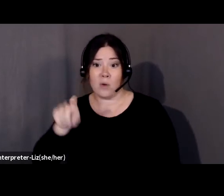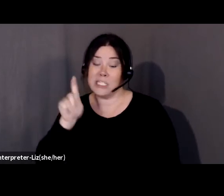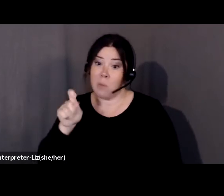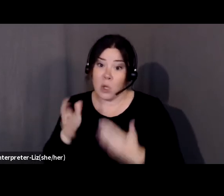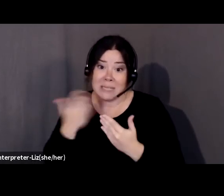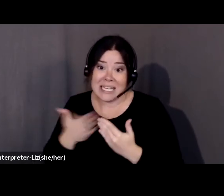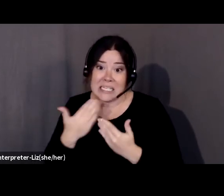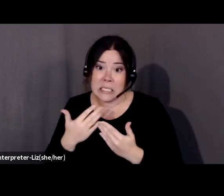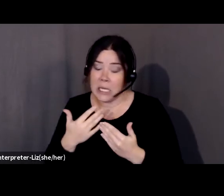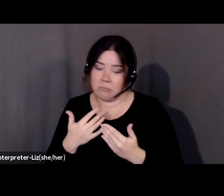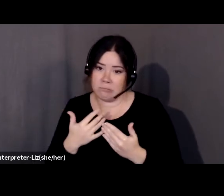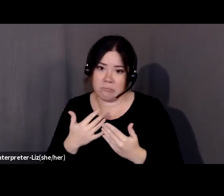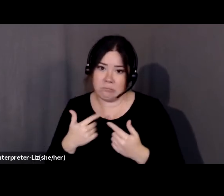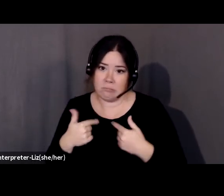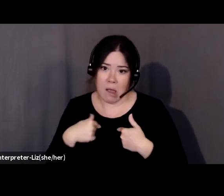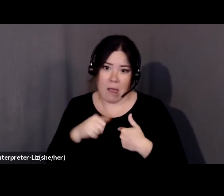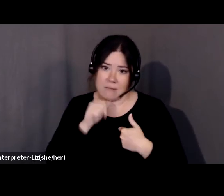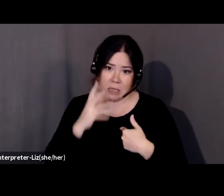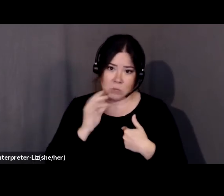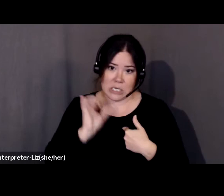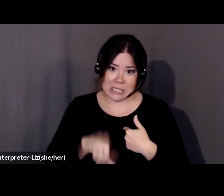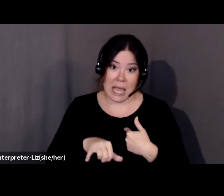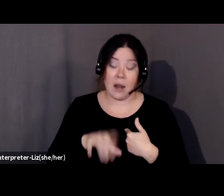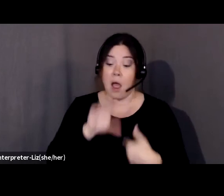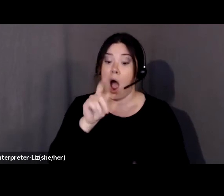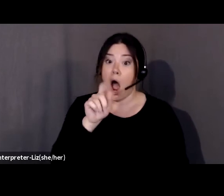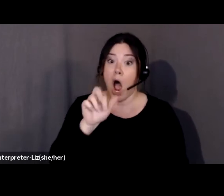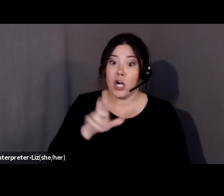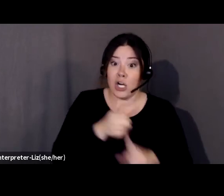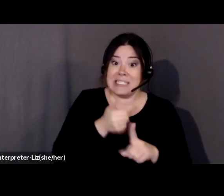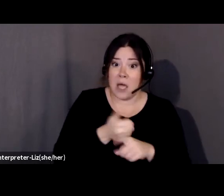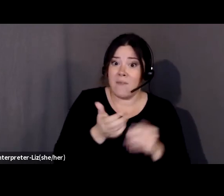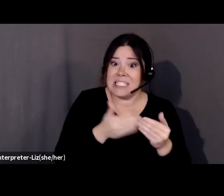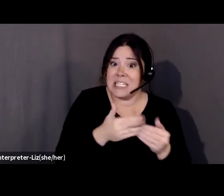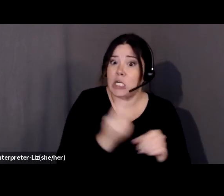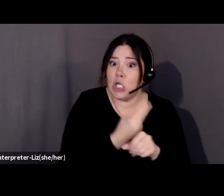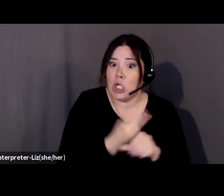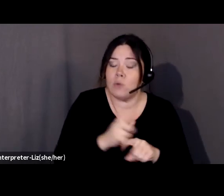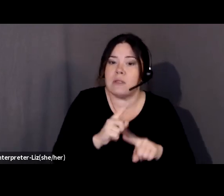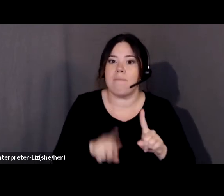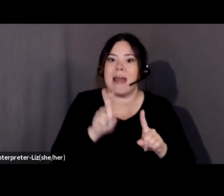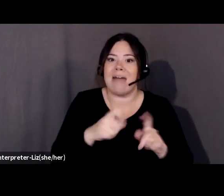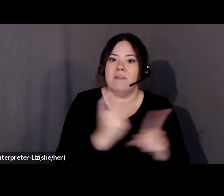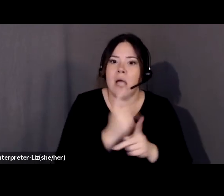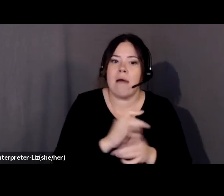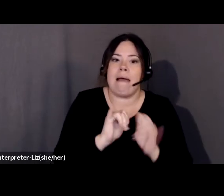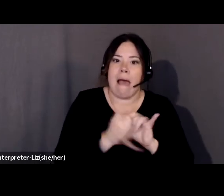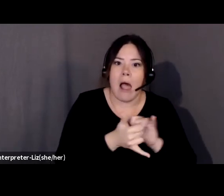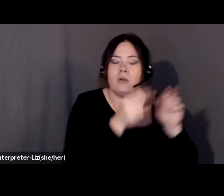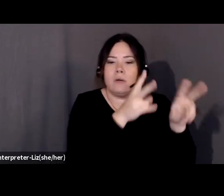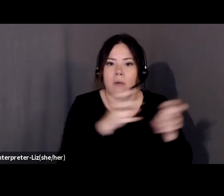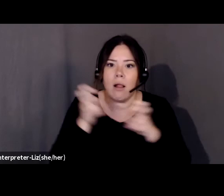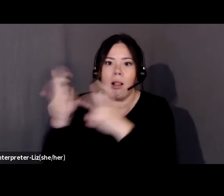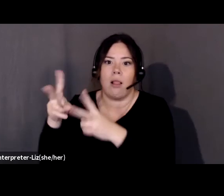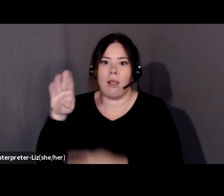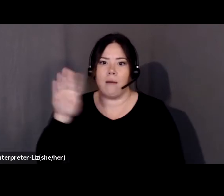that experience. Otter AI has been easy to use, but I've had to come up with some workarounds to get it on Buzzsprout. So